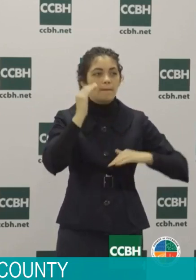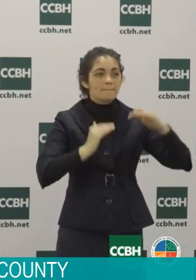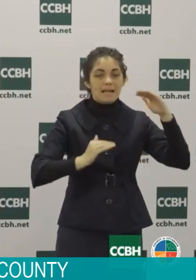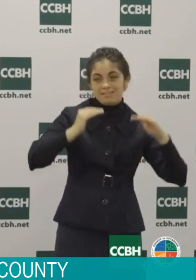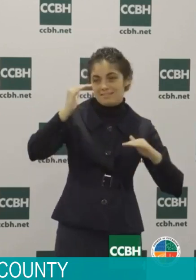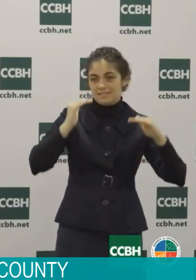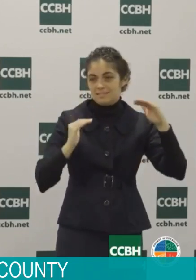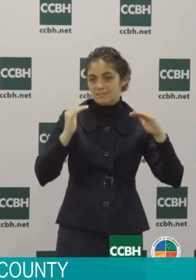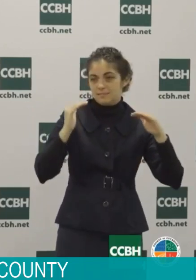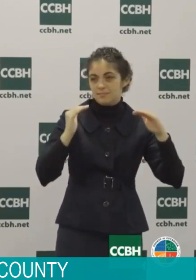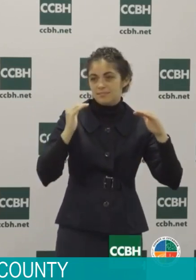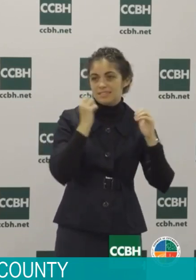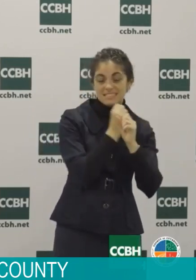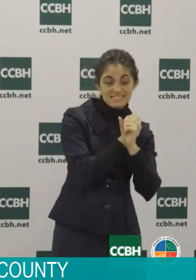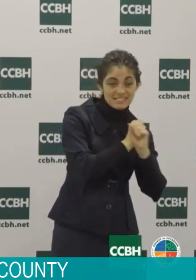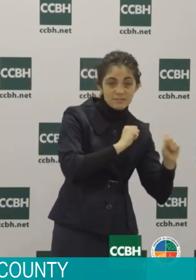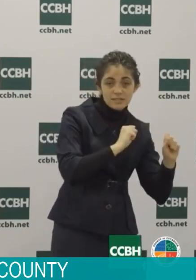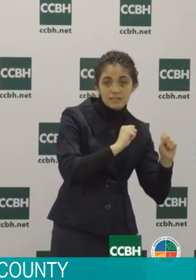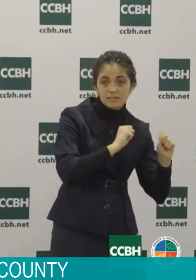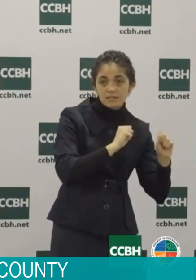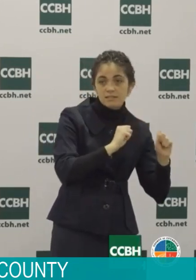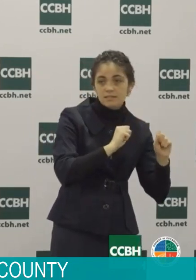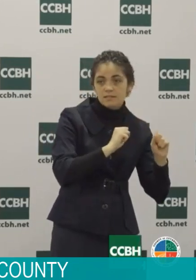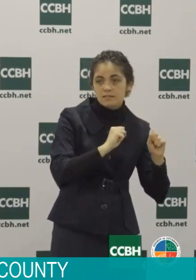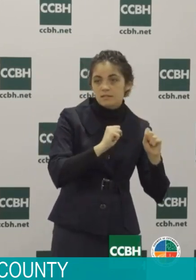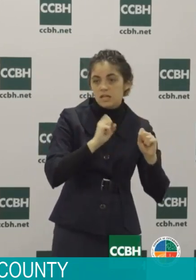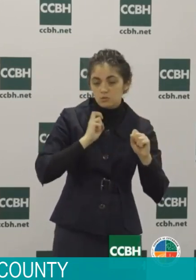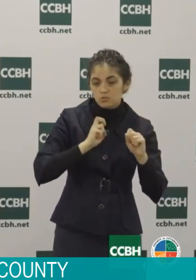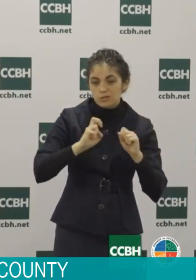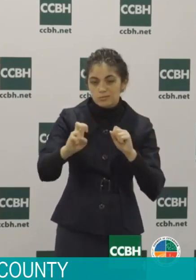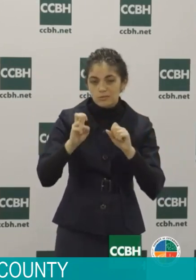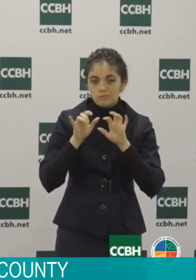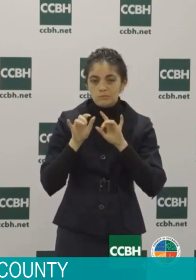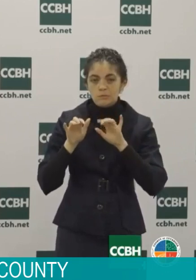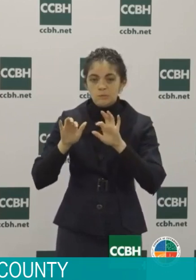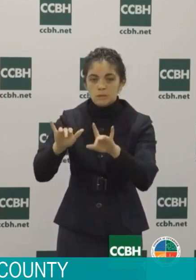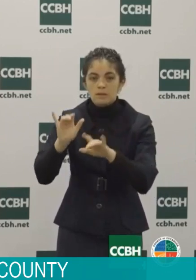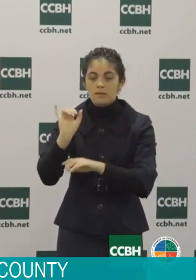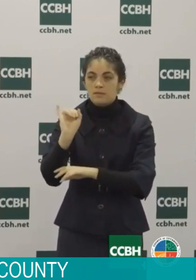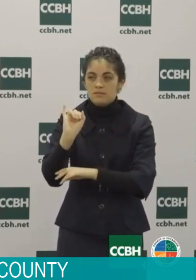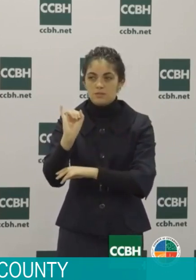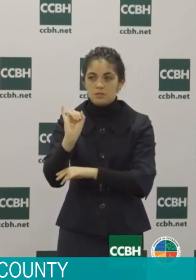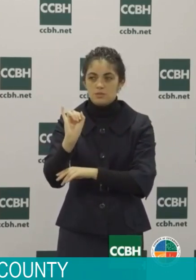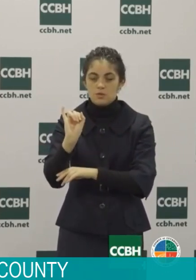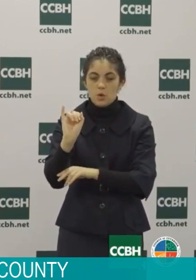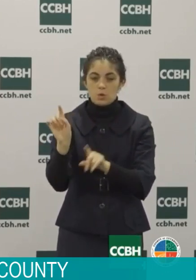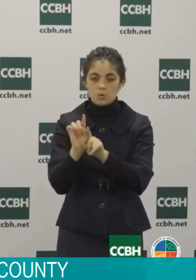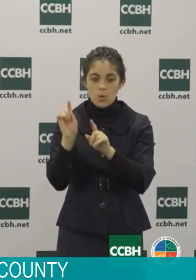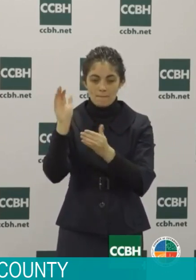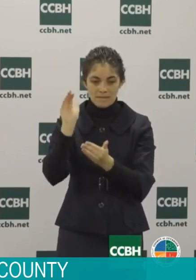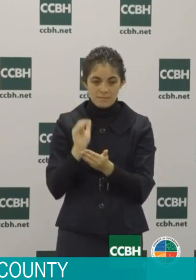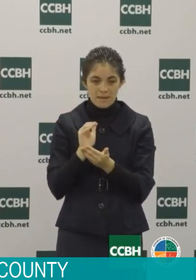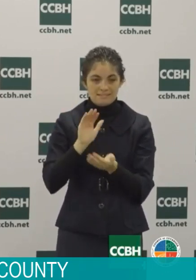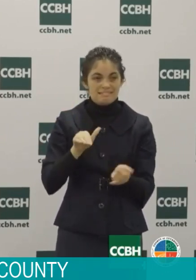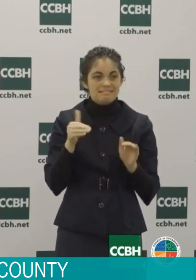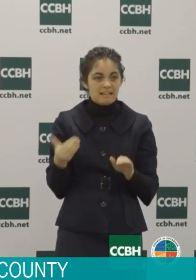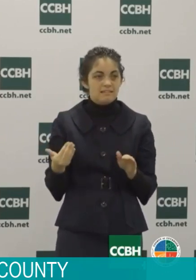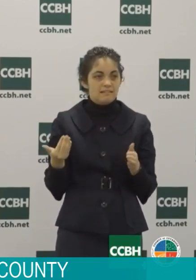balancing safety and transmission of this virus and minimizing loss of